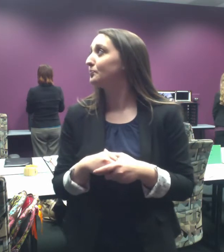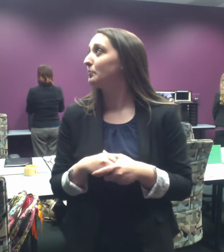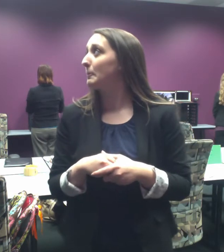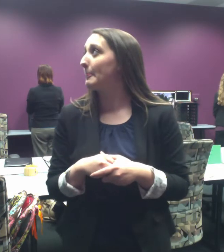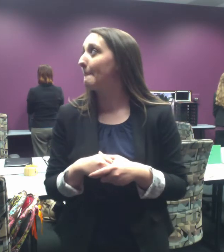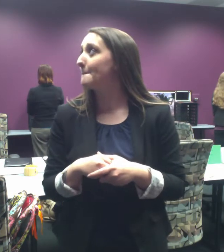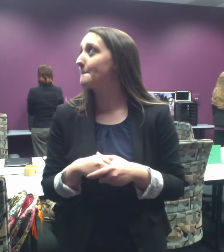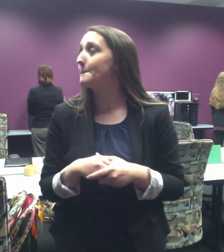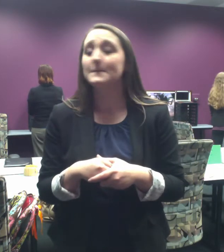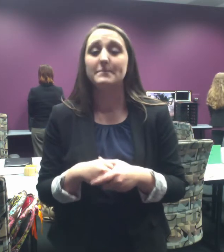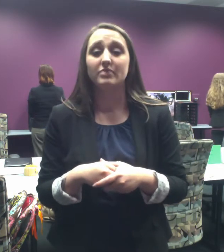Saturated.